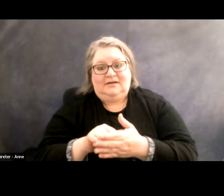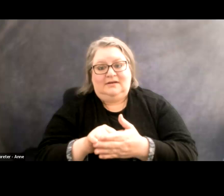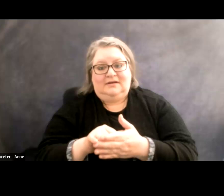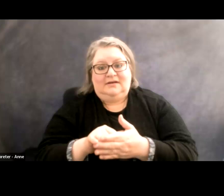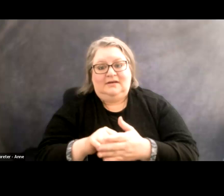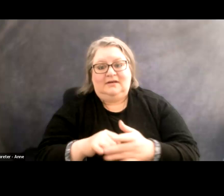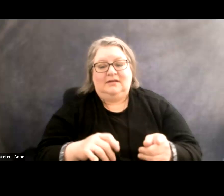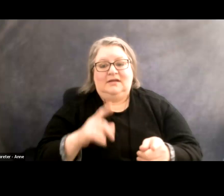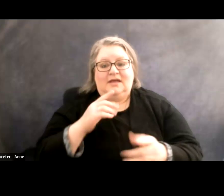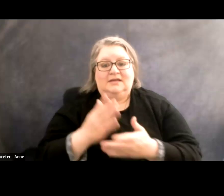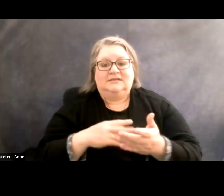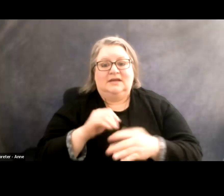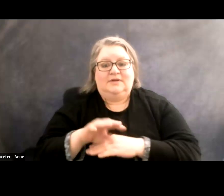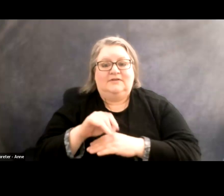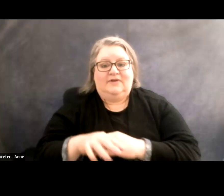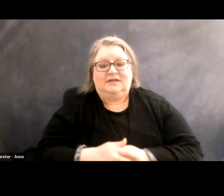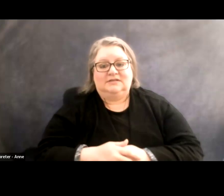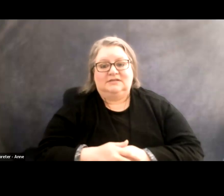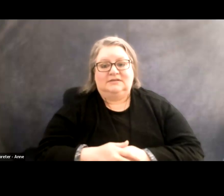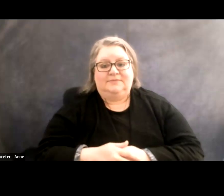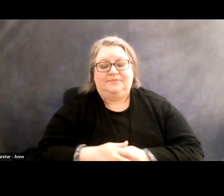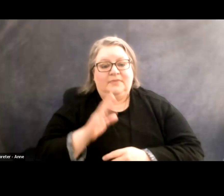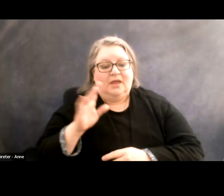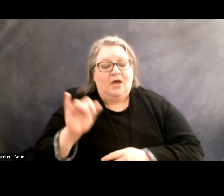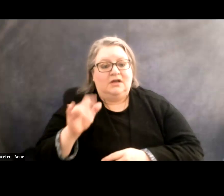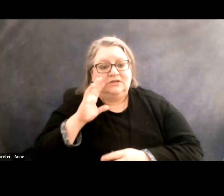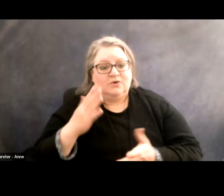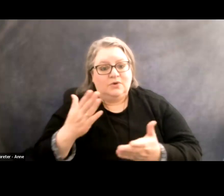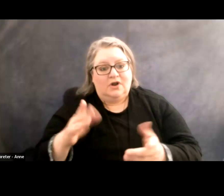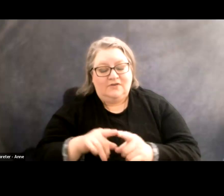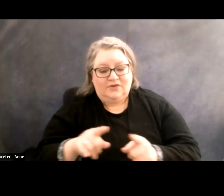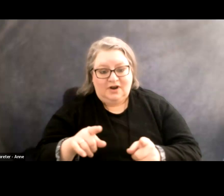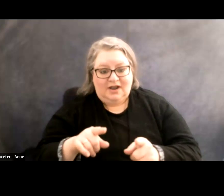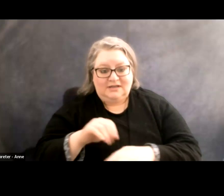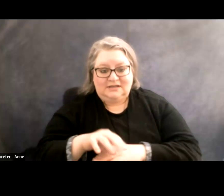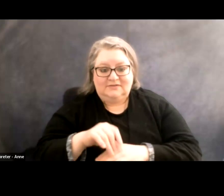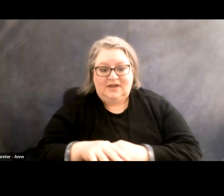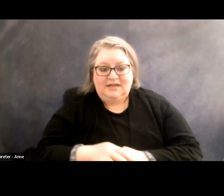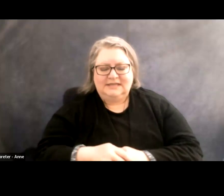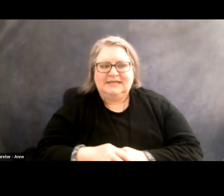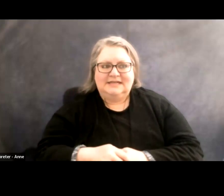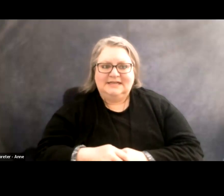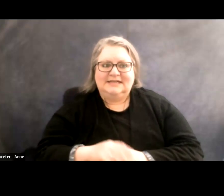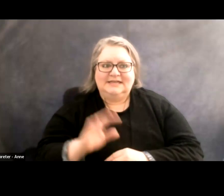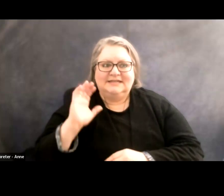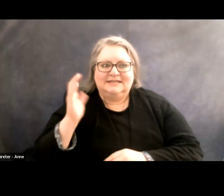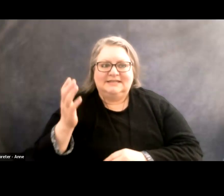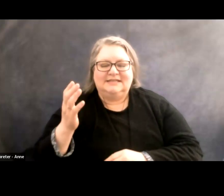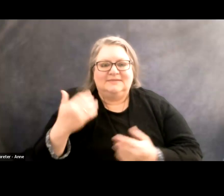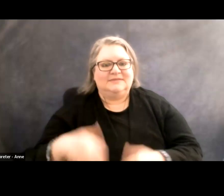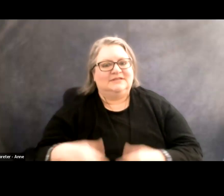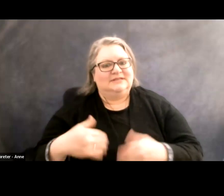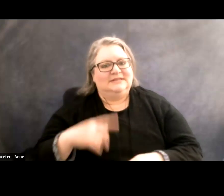as some advice. The other thing I would offer as advice is it seems daunting at first,